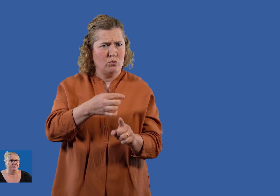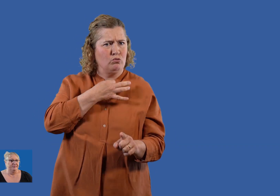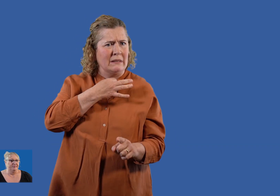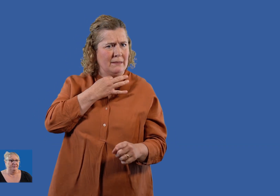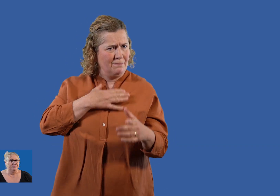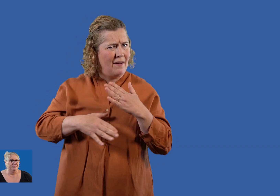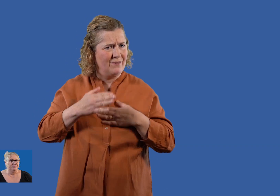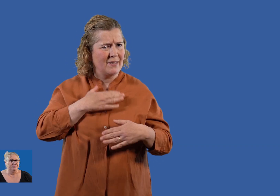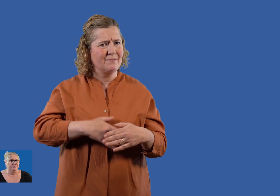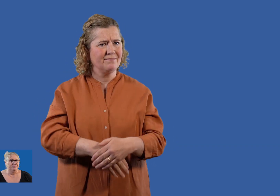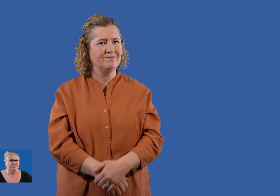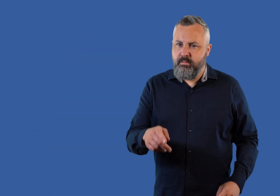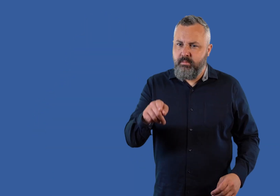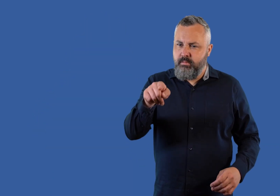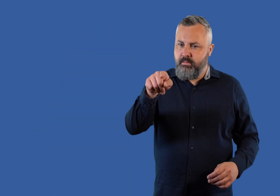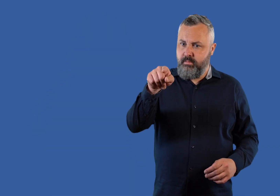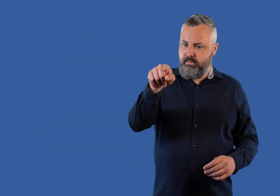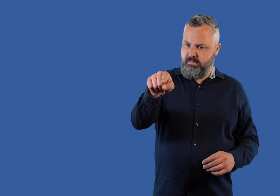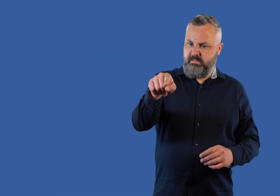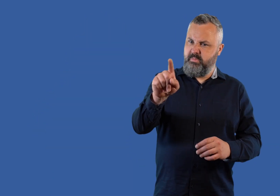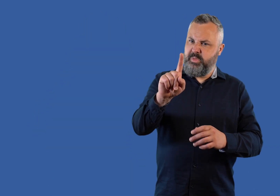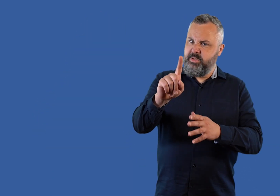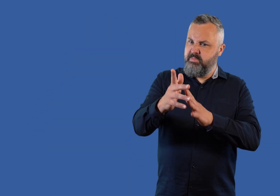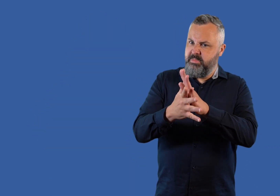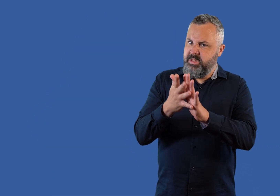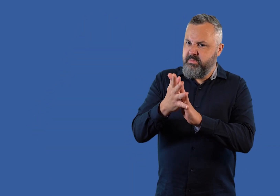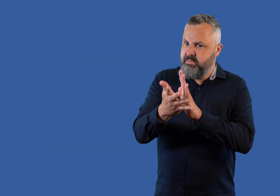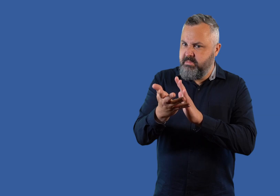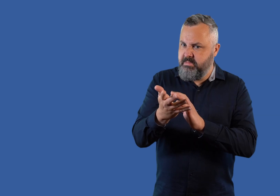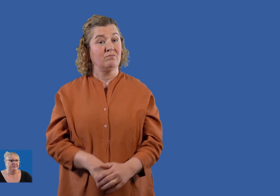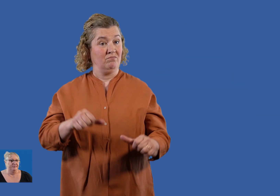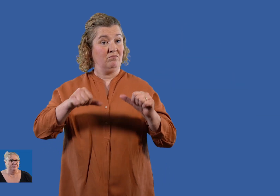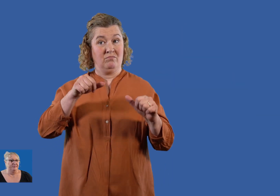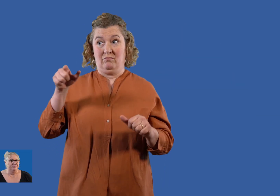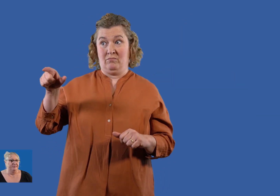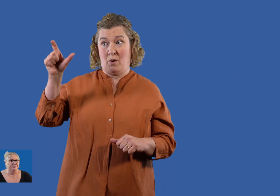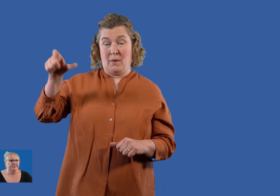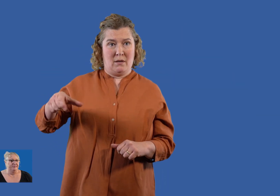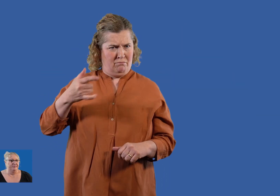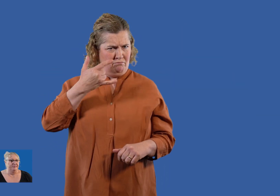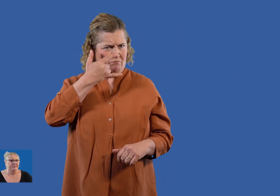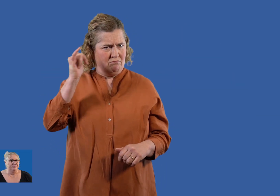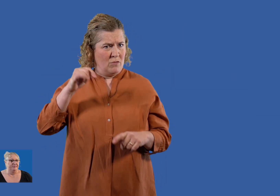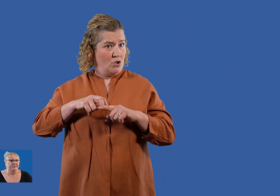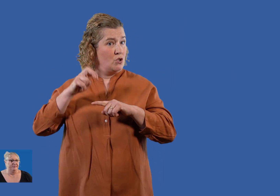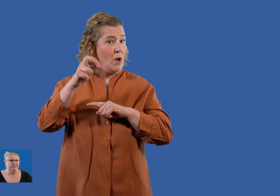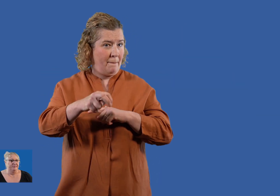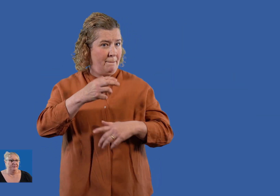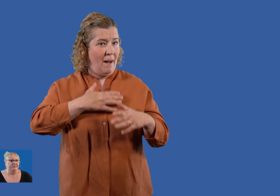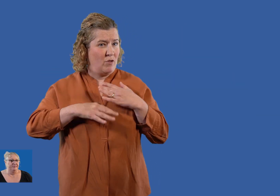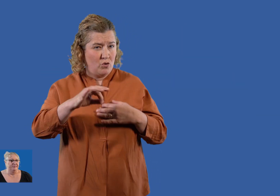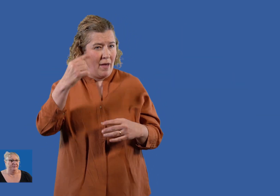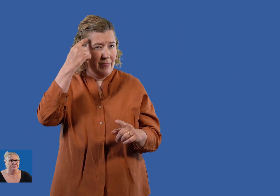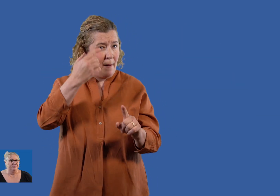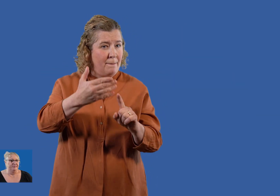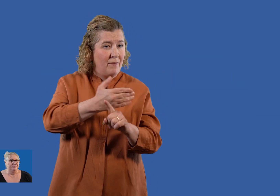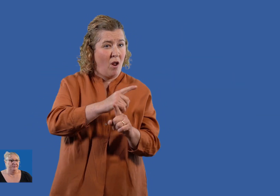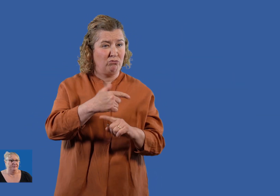behaviour. What do you mean by this? Well, the person's behaviour is extremely impulsive. They